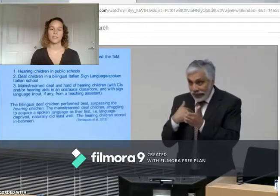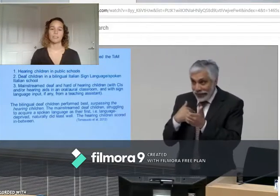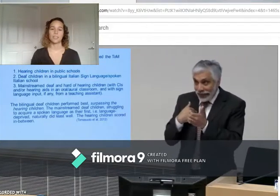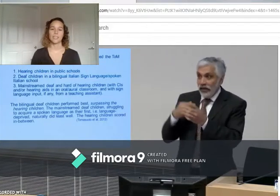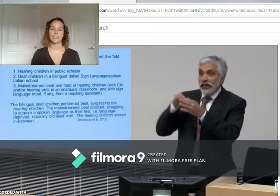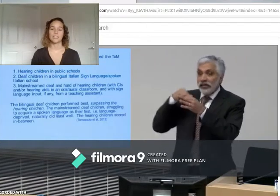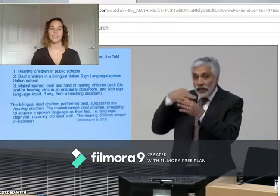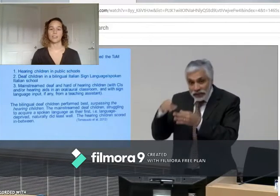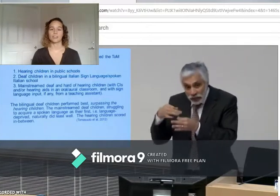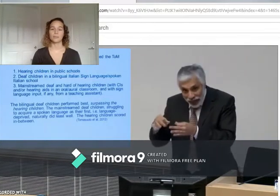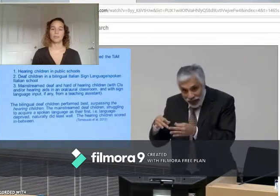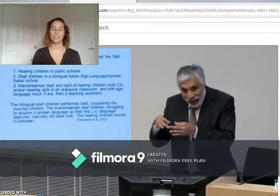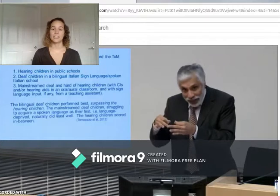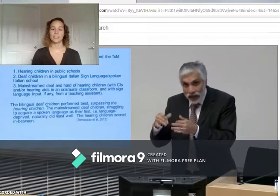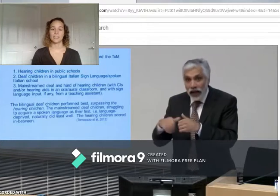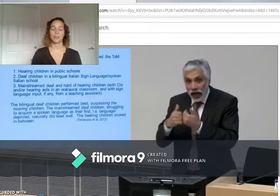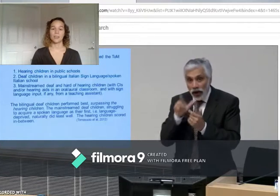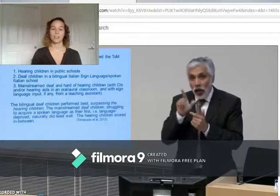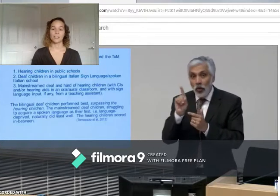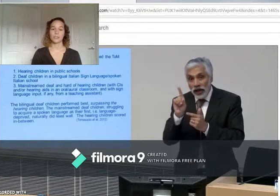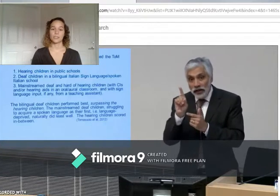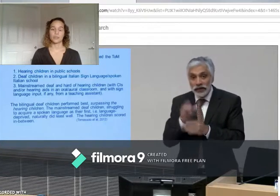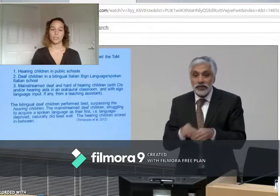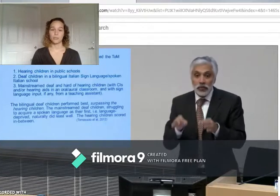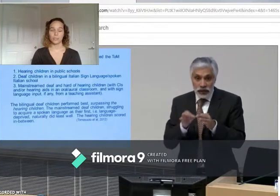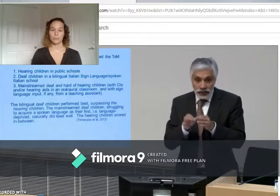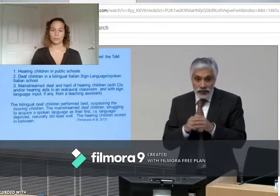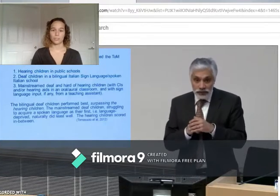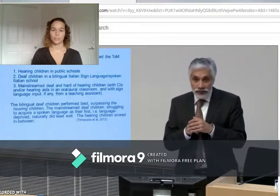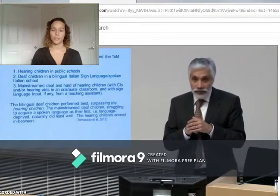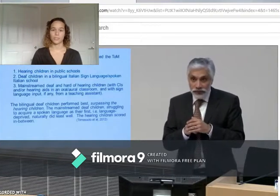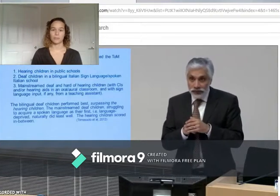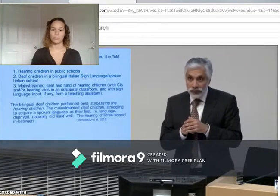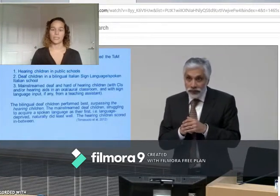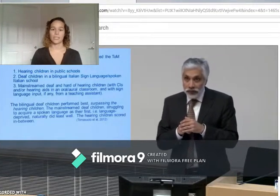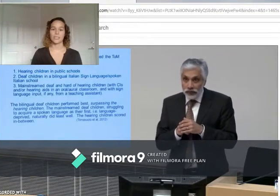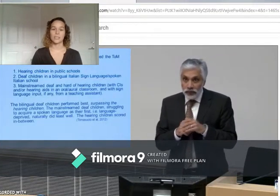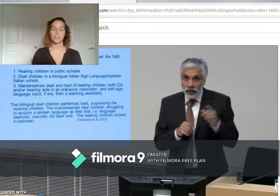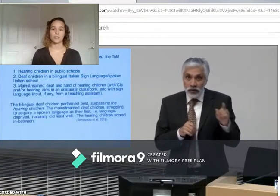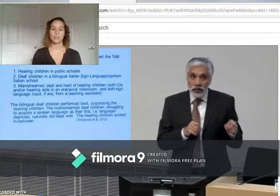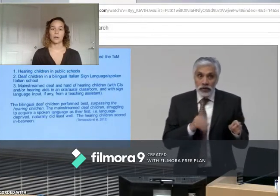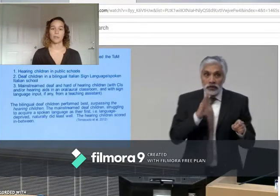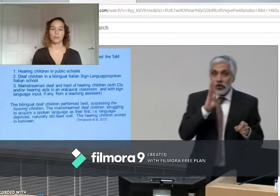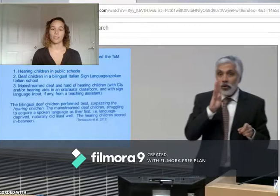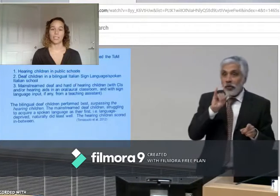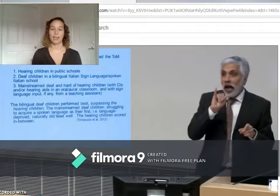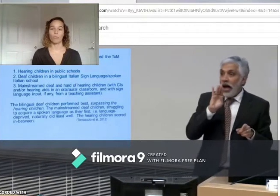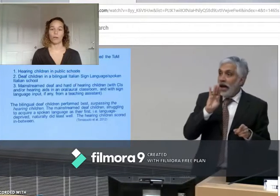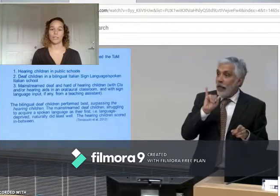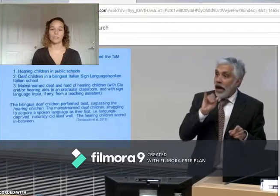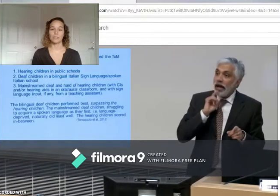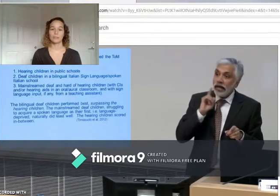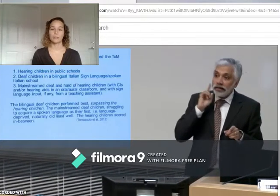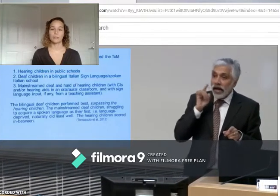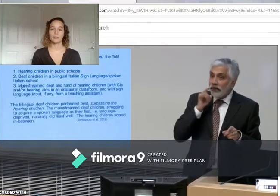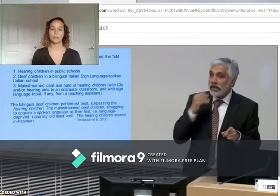And especially for the ENT doctors, I'm really going to enjoy showing you these results, especially because it shows how important the